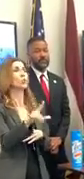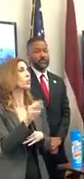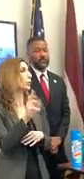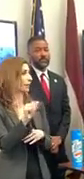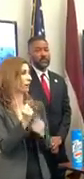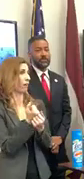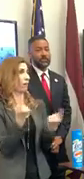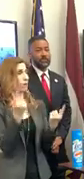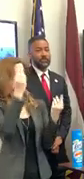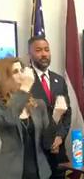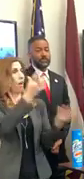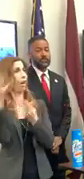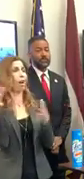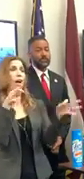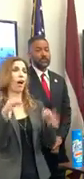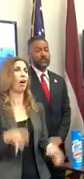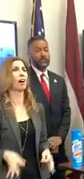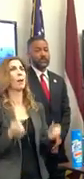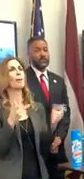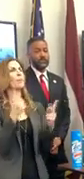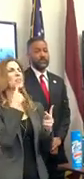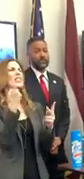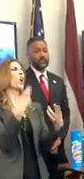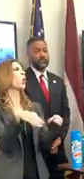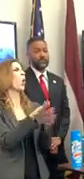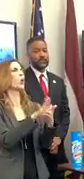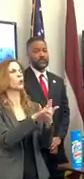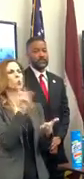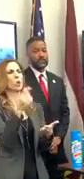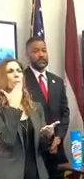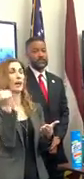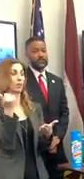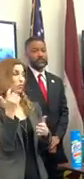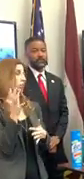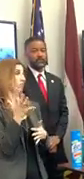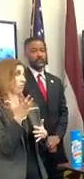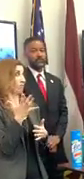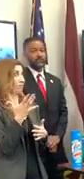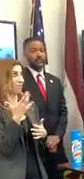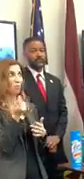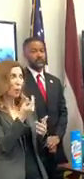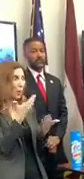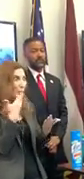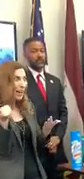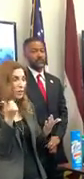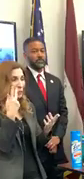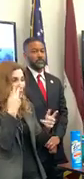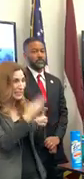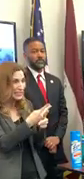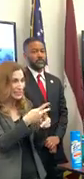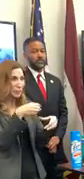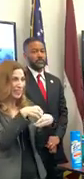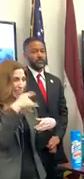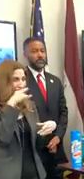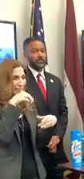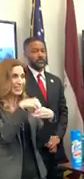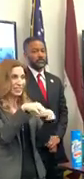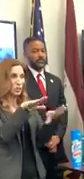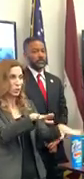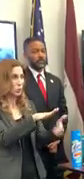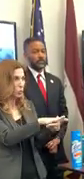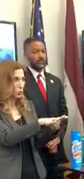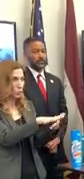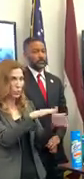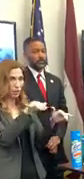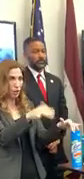opinion. And so you see a lot of people saying, that's it, shut down the schools. But is it better to keep the kids in places where we know where they are rather than the opportunity